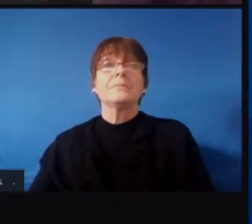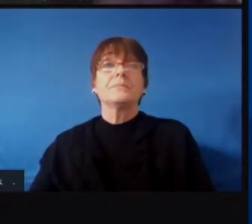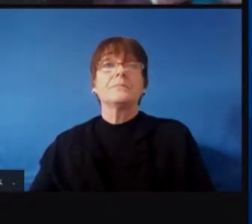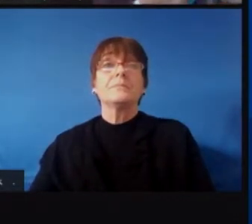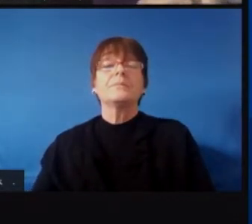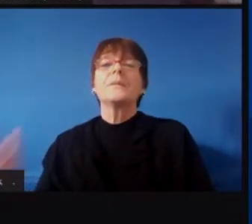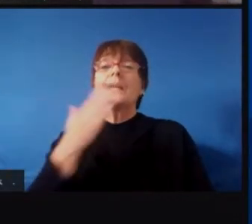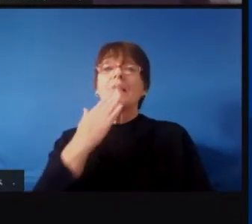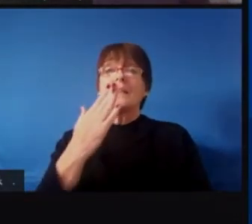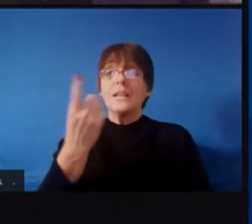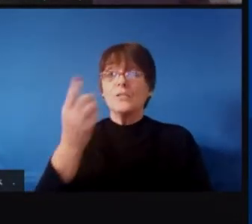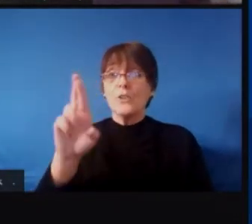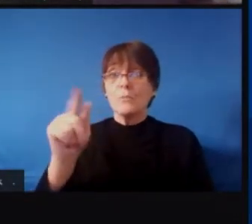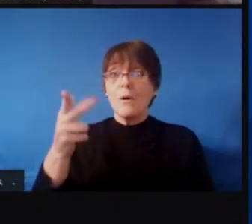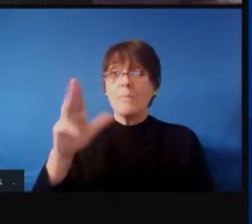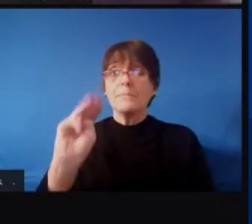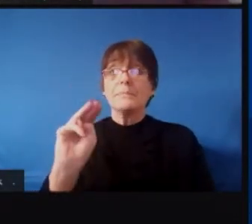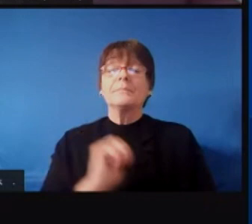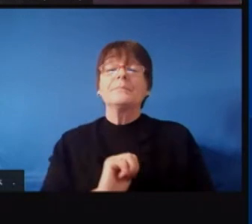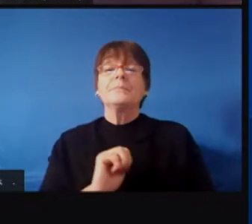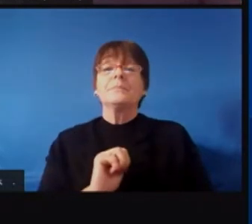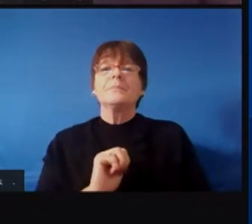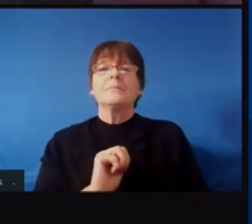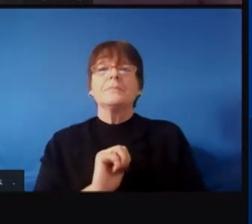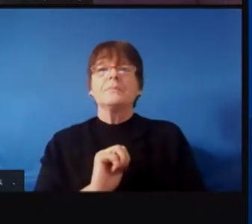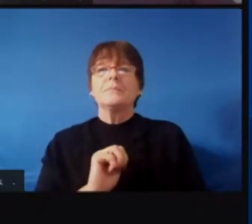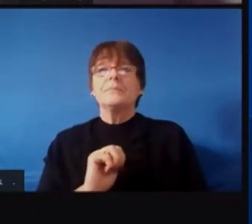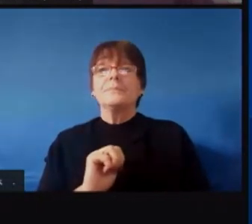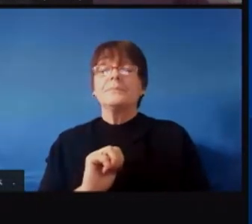Thank you, Dr. Pond. I